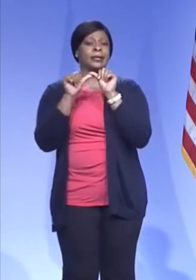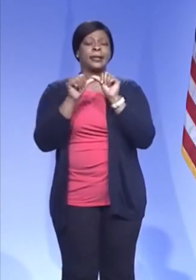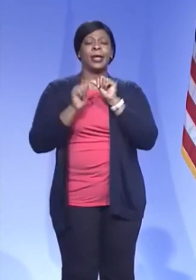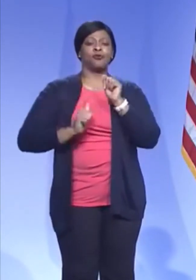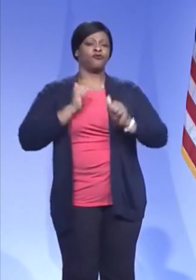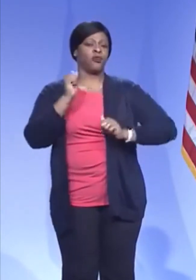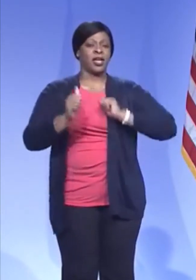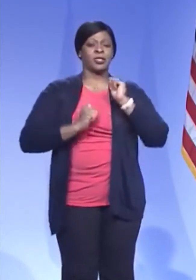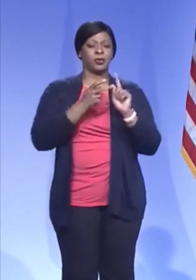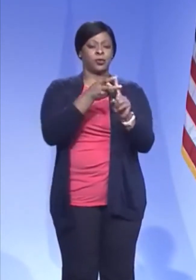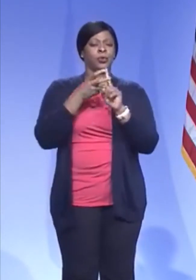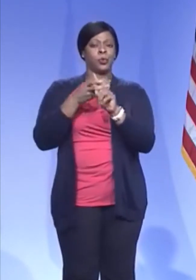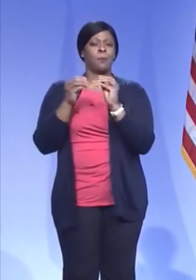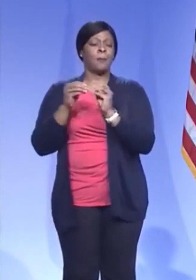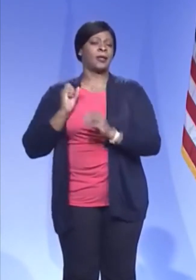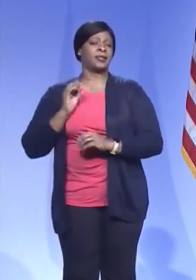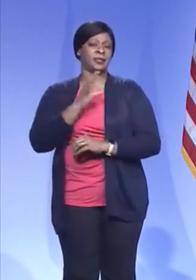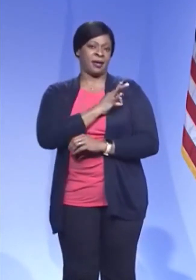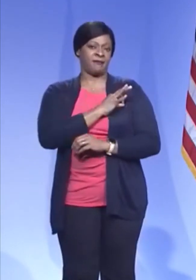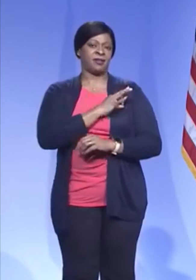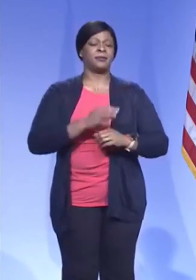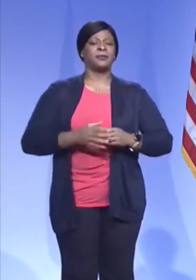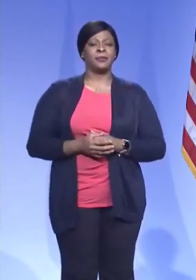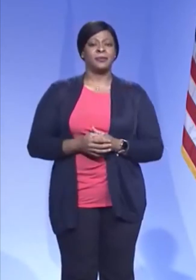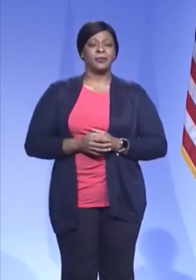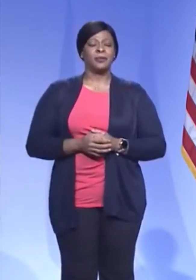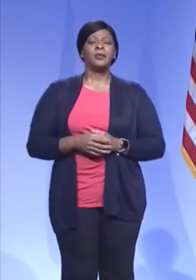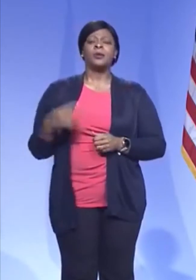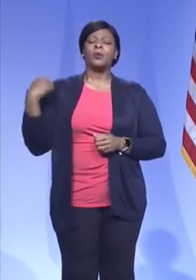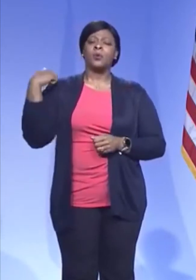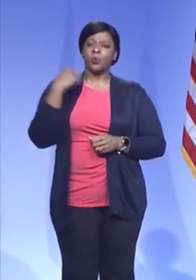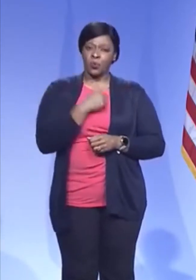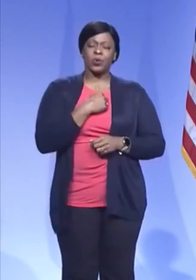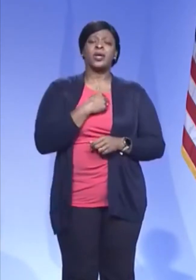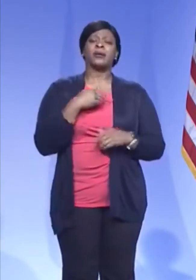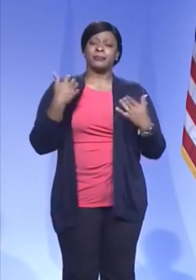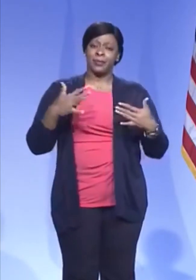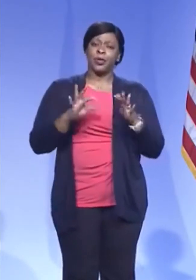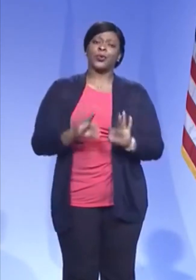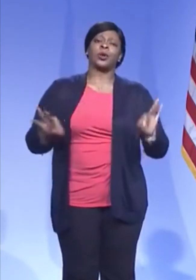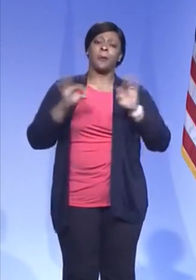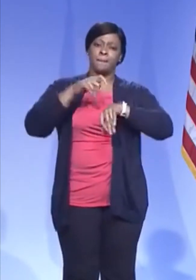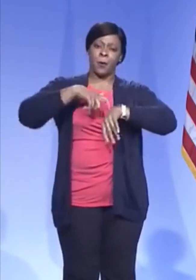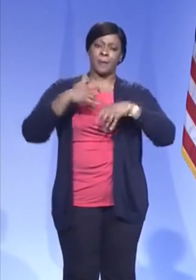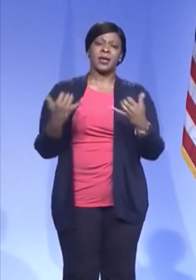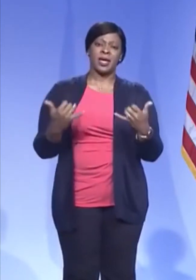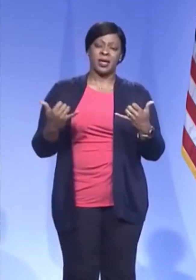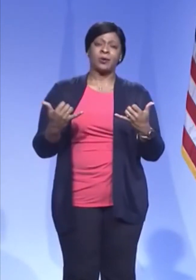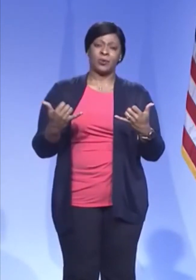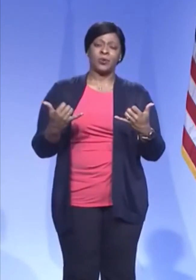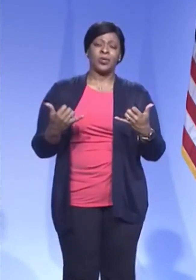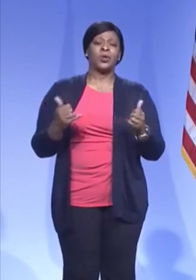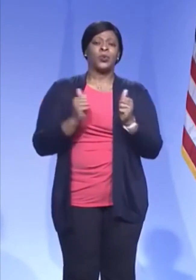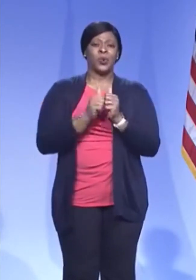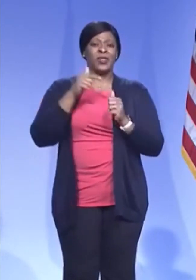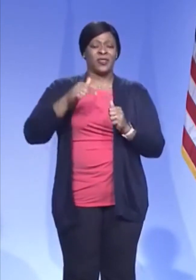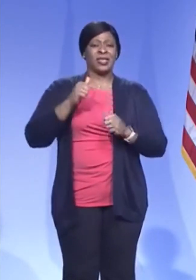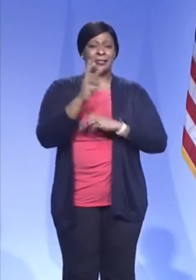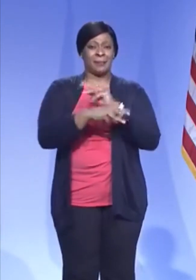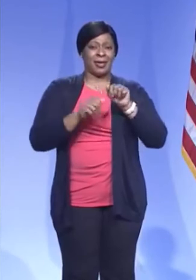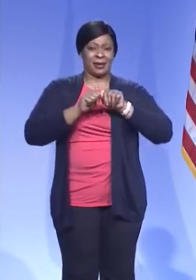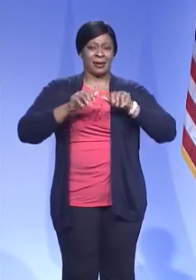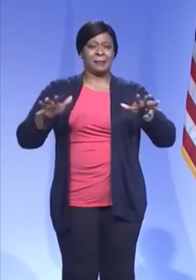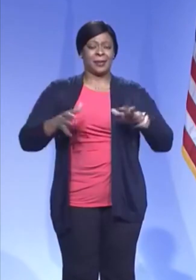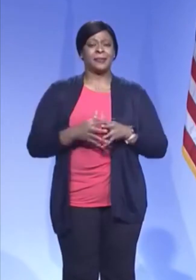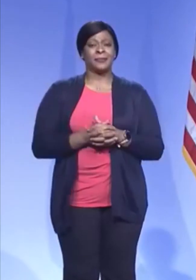aggressively recruit additional staff members. We are in a critical moment right now with this pandemic.